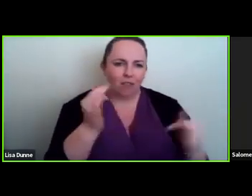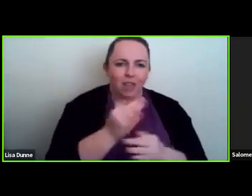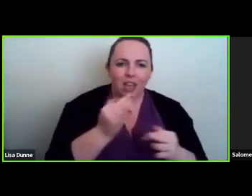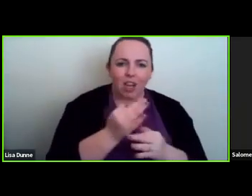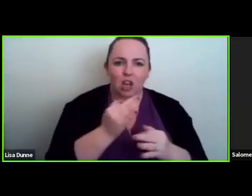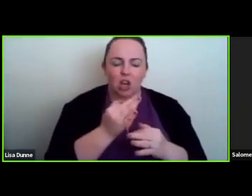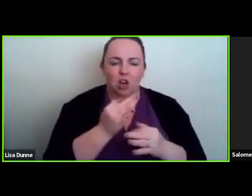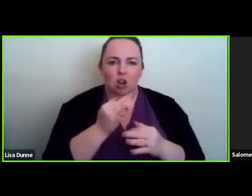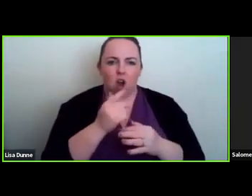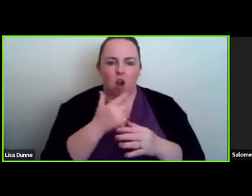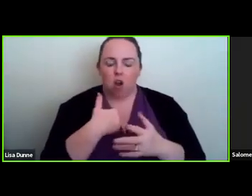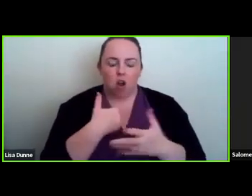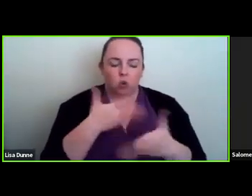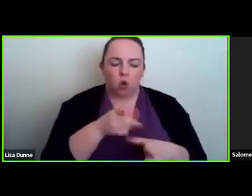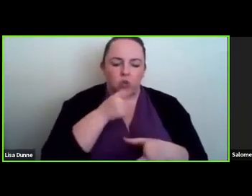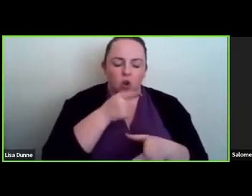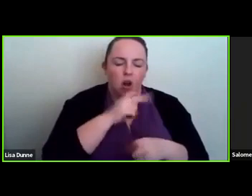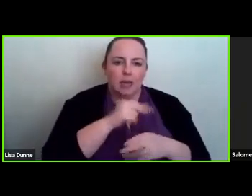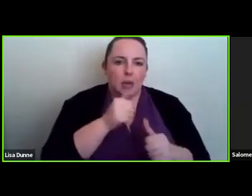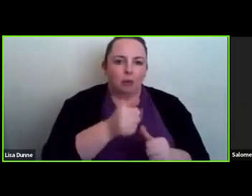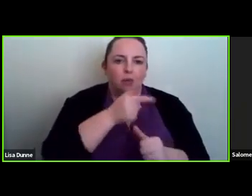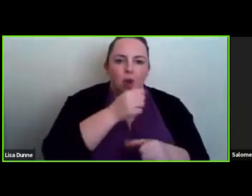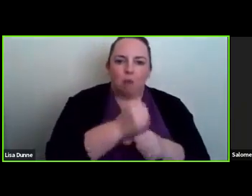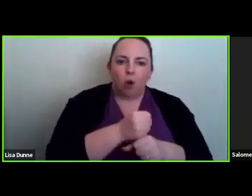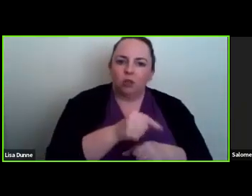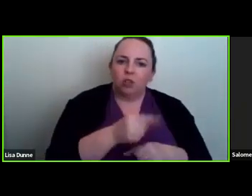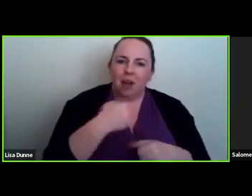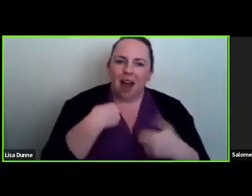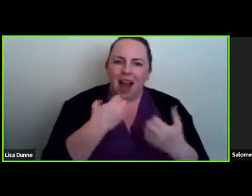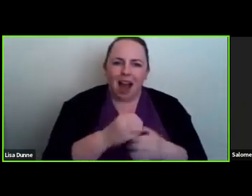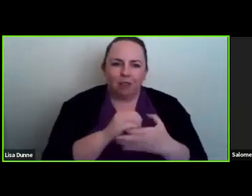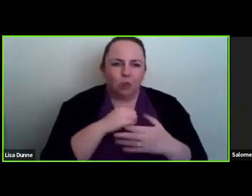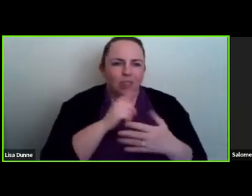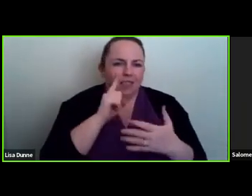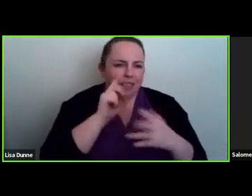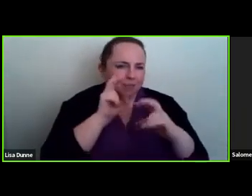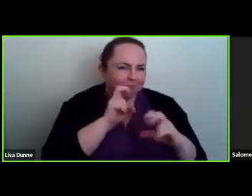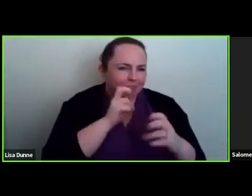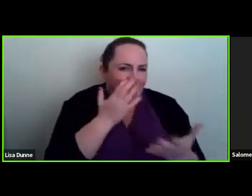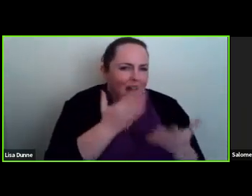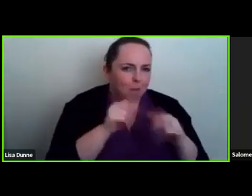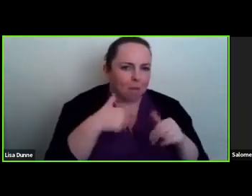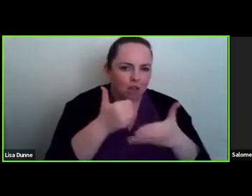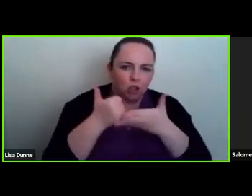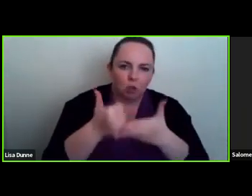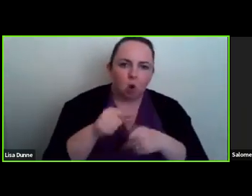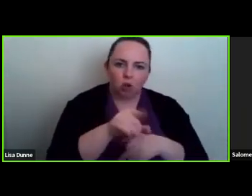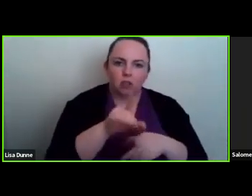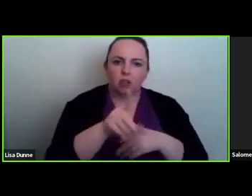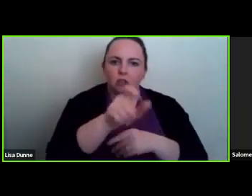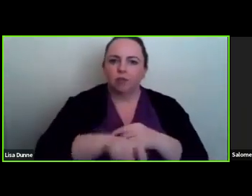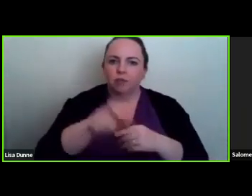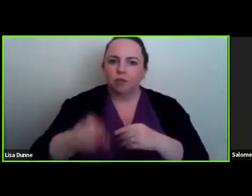even able to speak out. That we must look into ways of how these people can be supported and